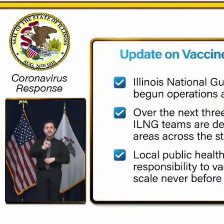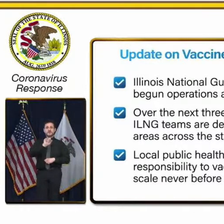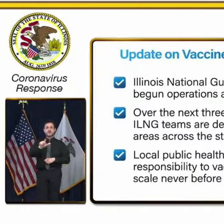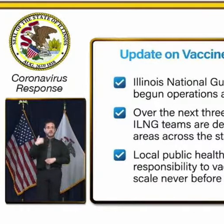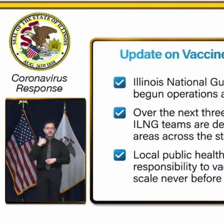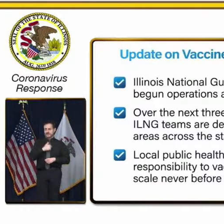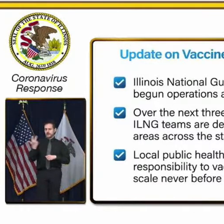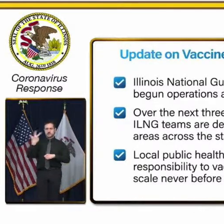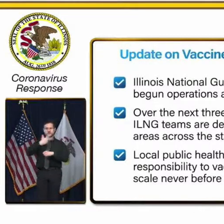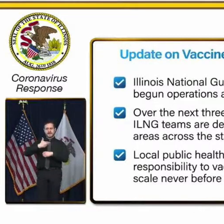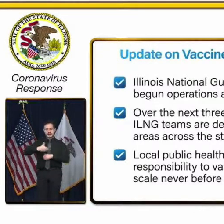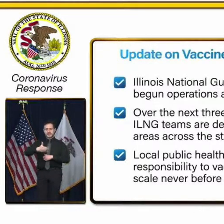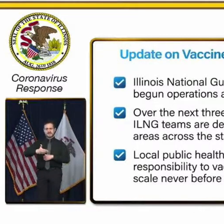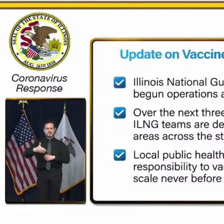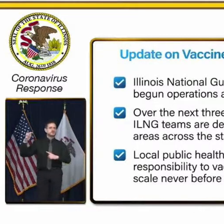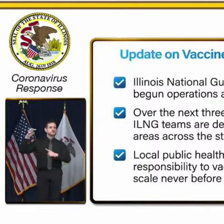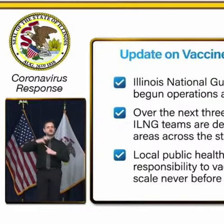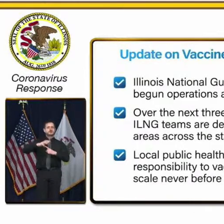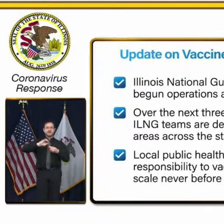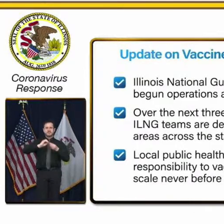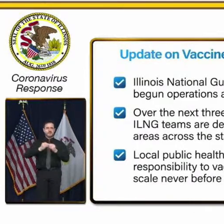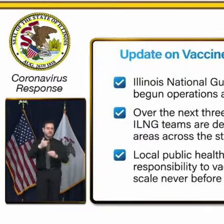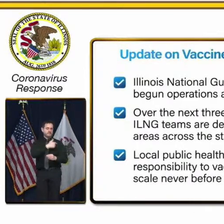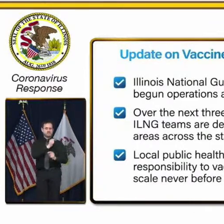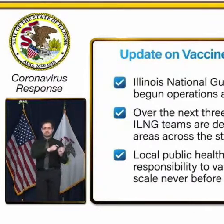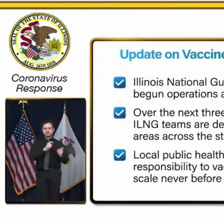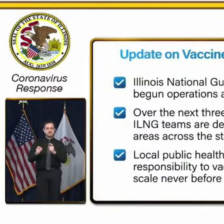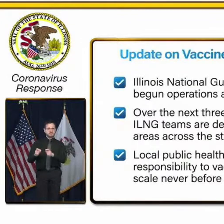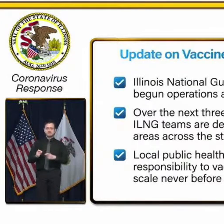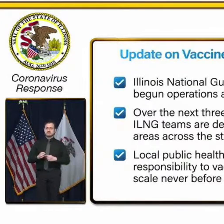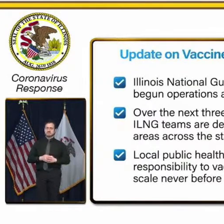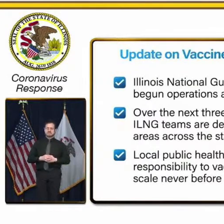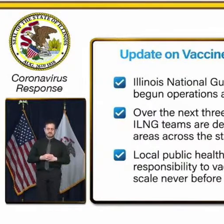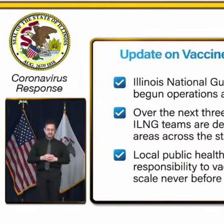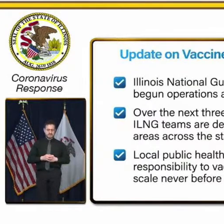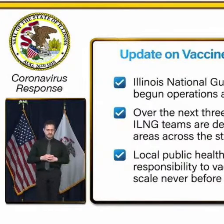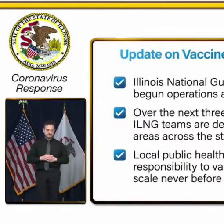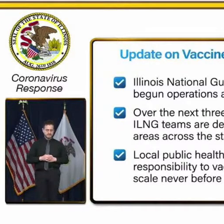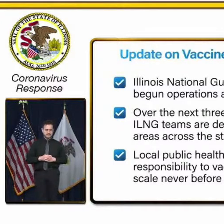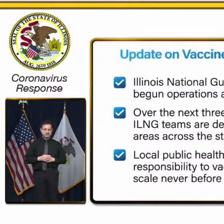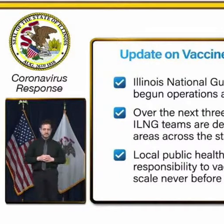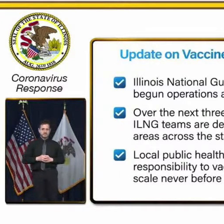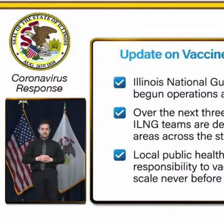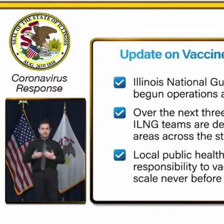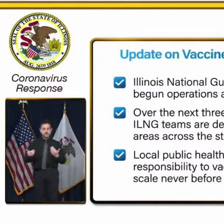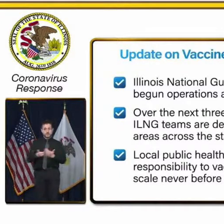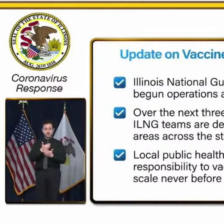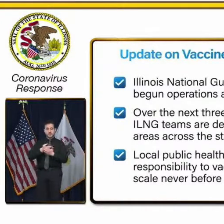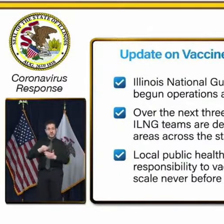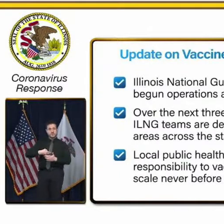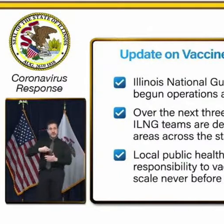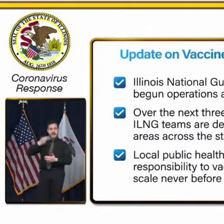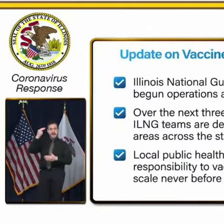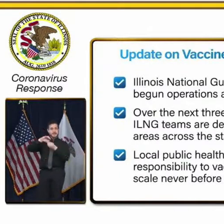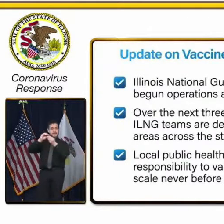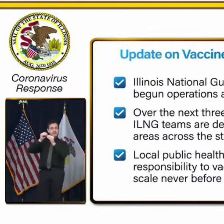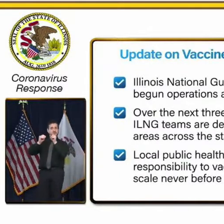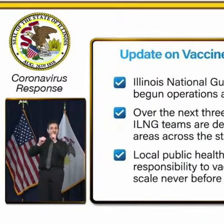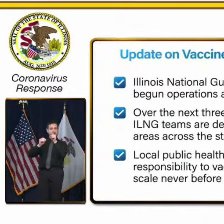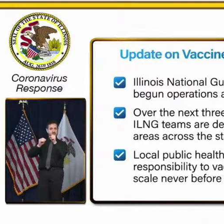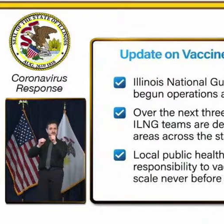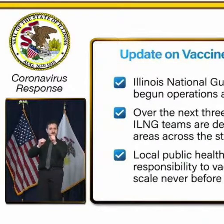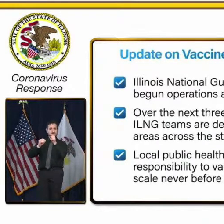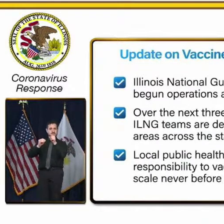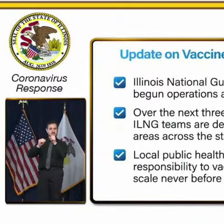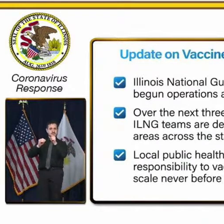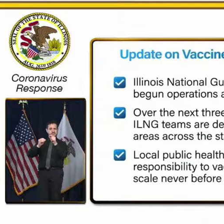vaccine doses administered, and not just by squeaking by. Our new high blew past our last